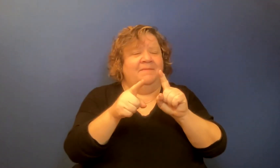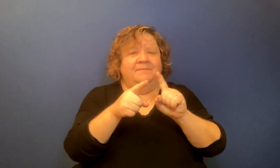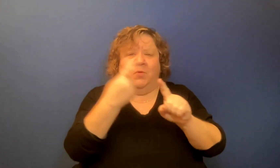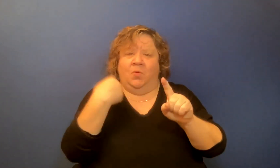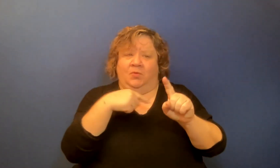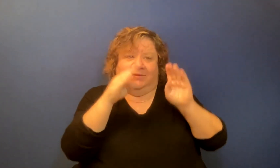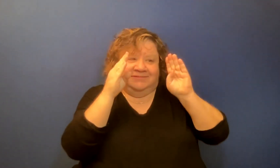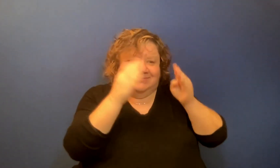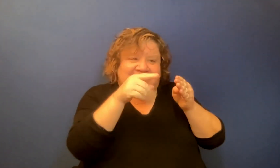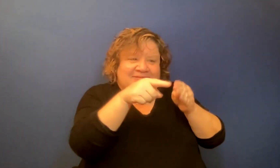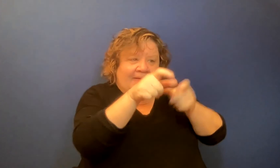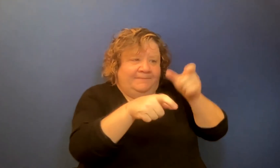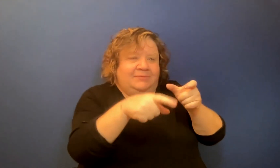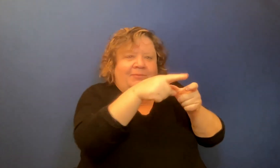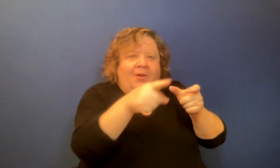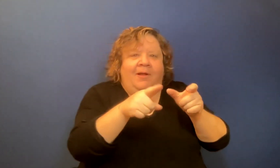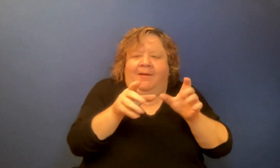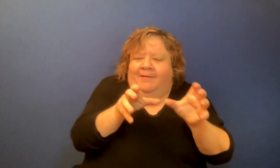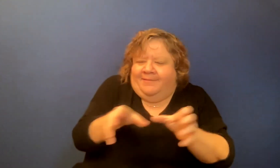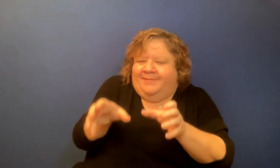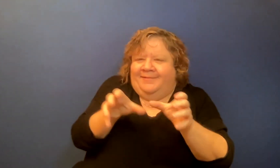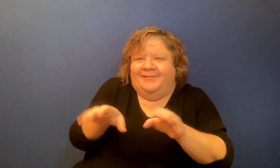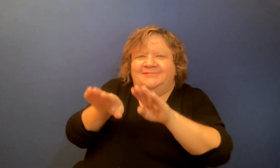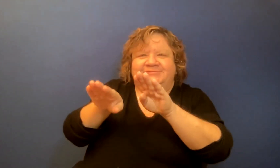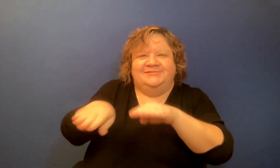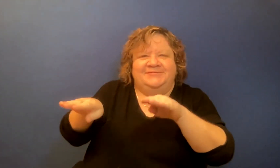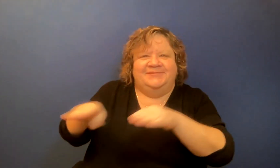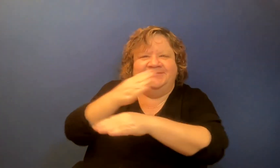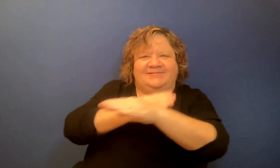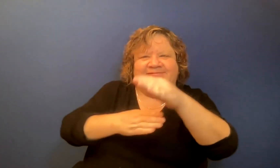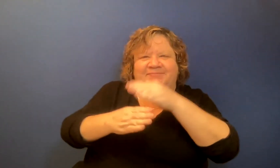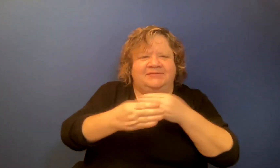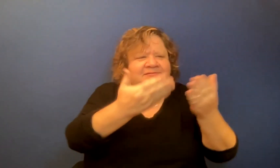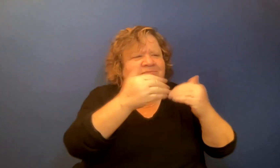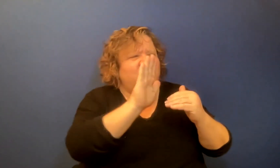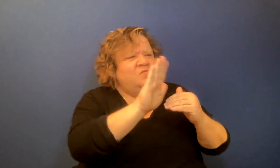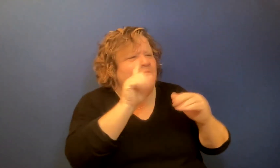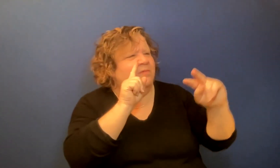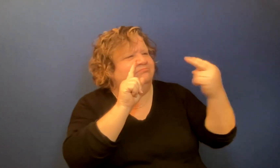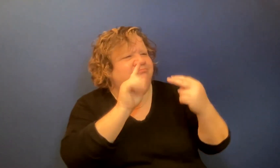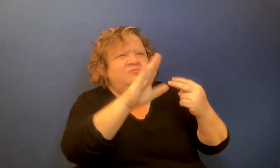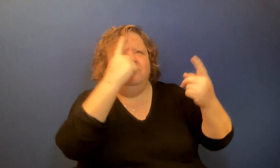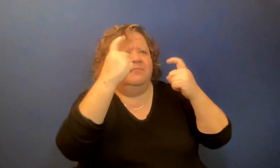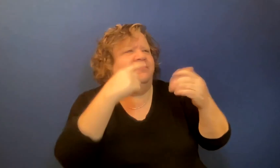caregivers of children with disability to hear straight from them. Thanks.